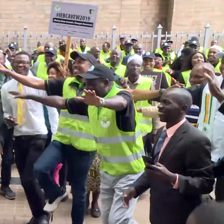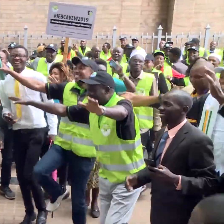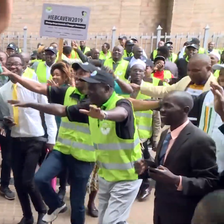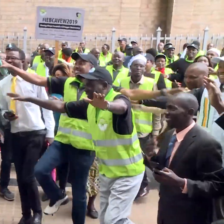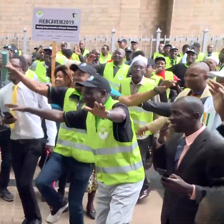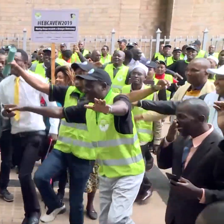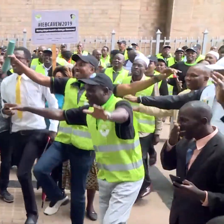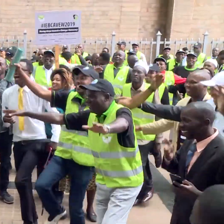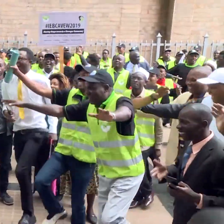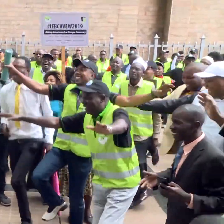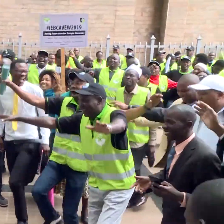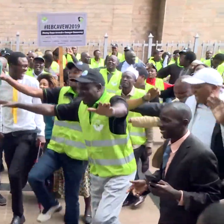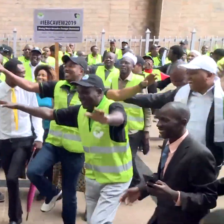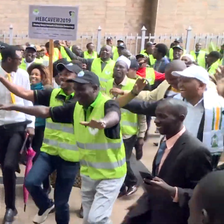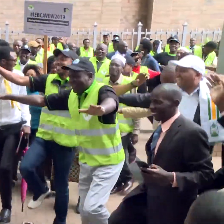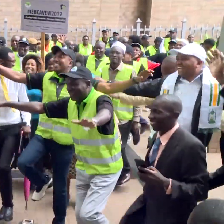Huyo ruka.